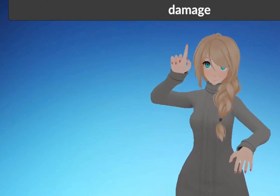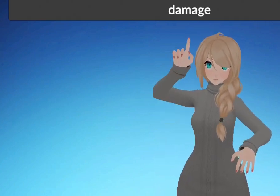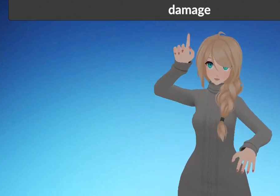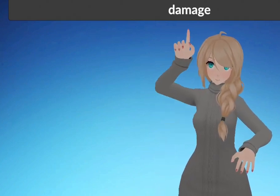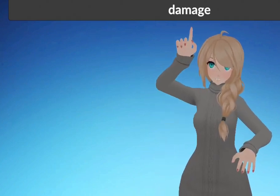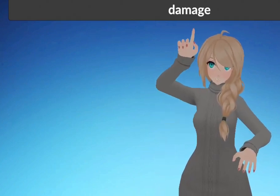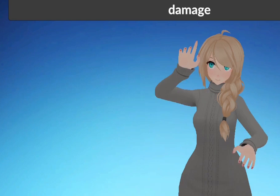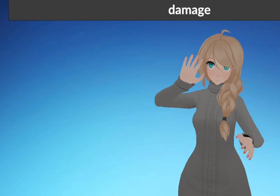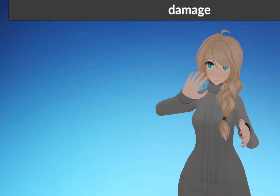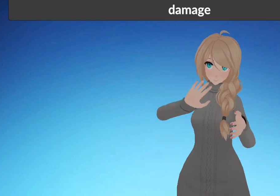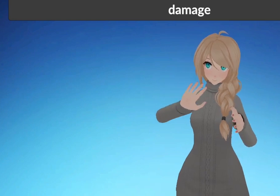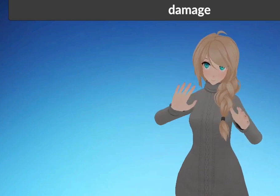Damage.